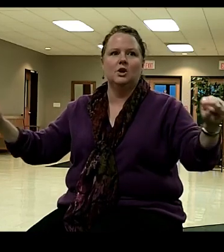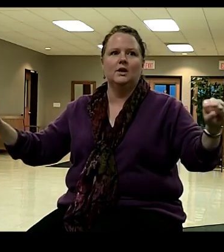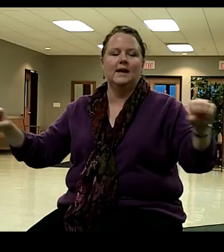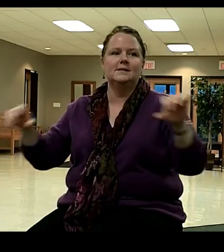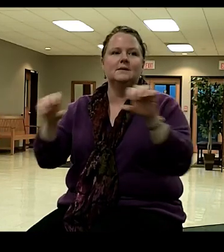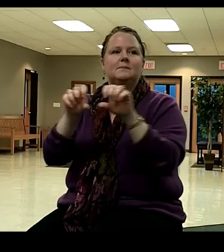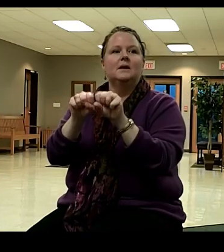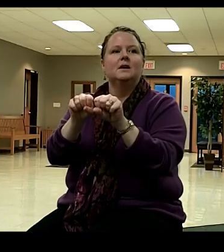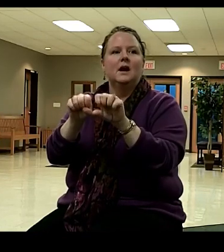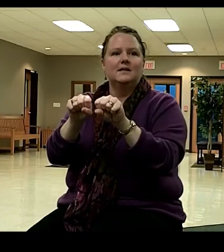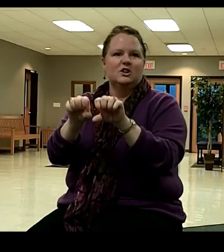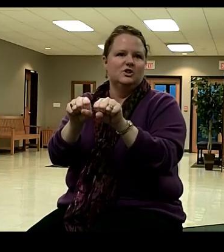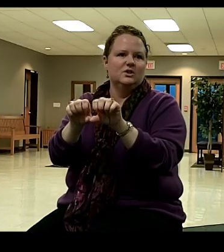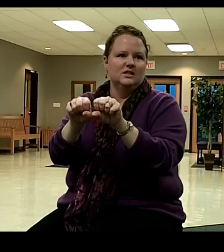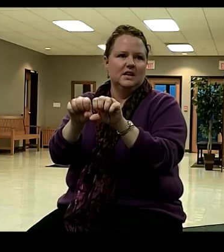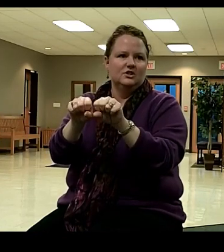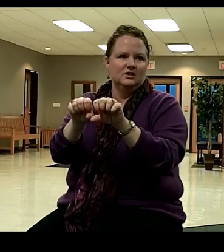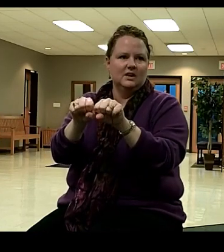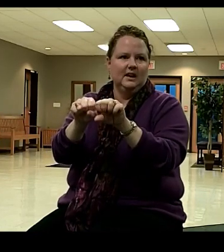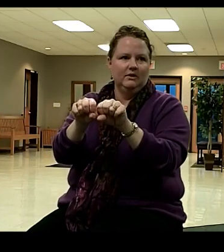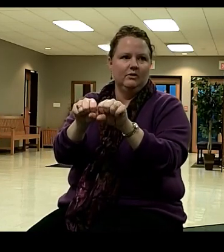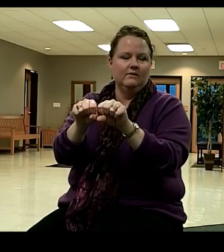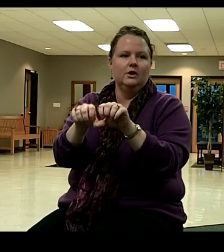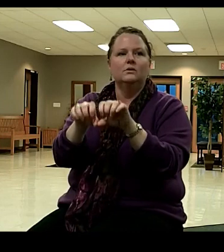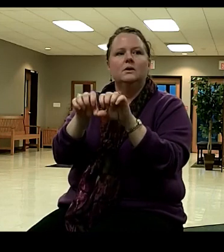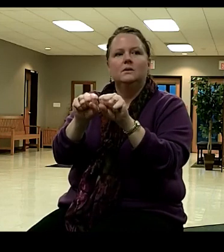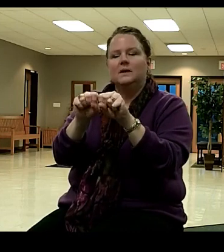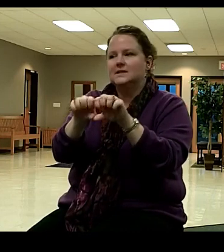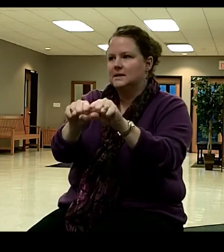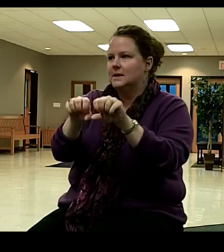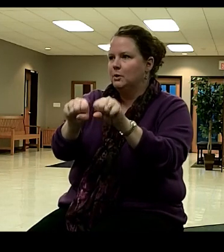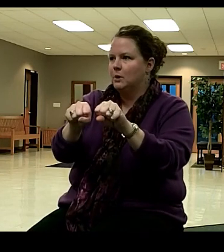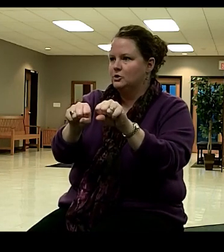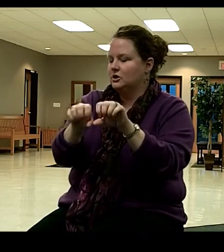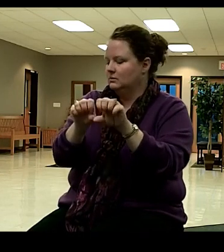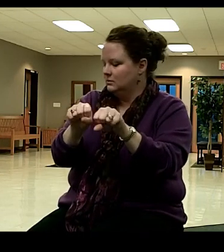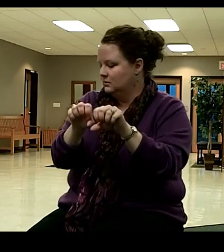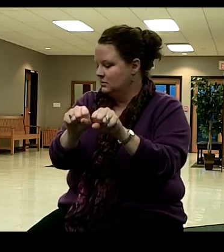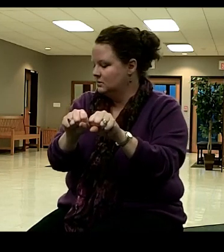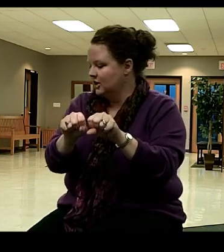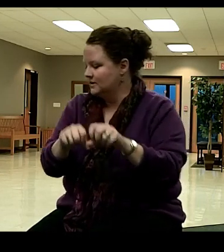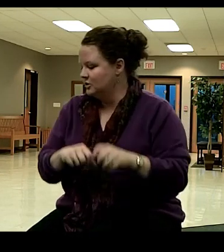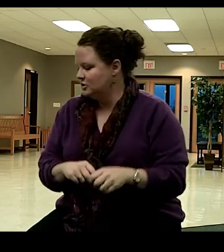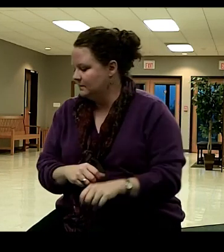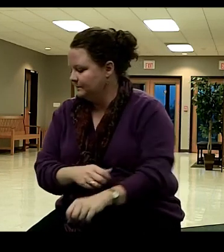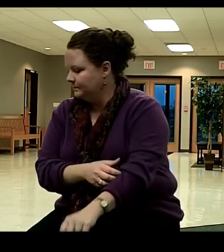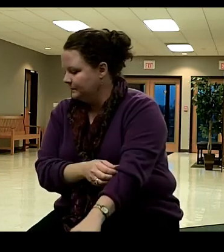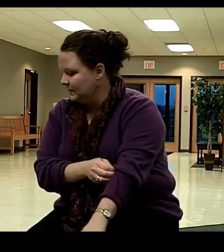long casings, but hot dog's usually done just kind of in front of you. But it's that double motion. Sausage.